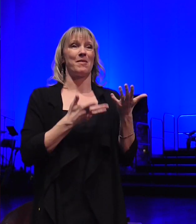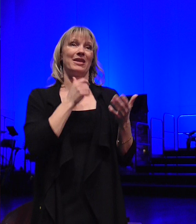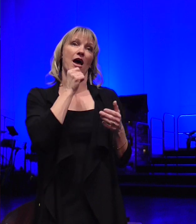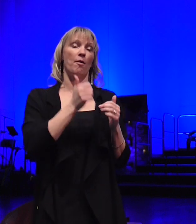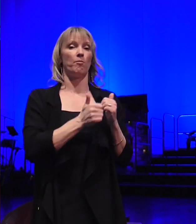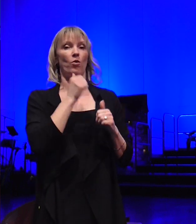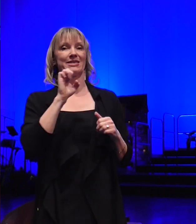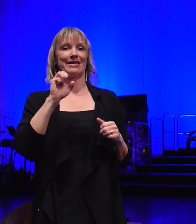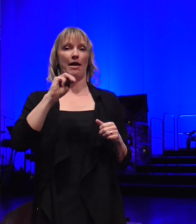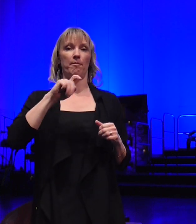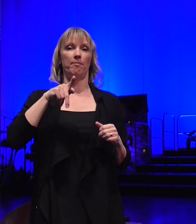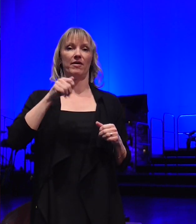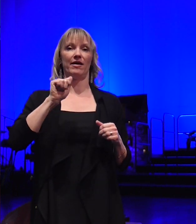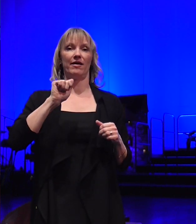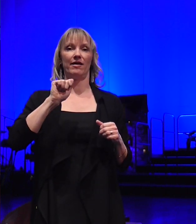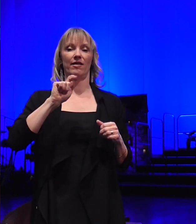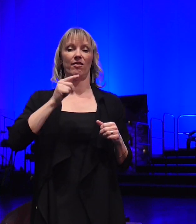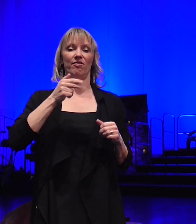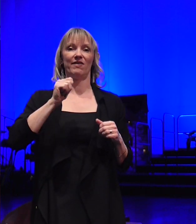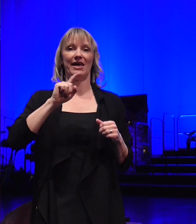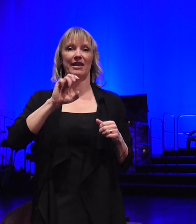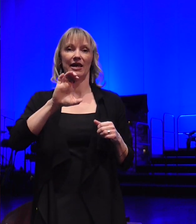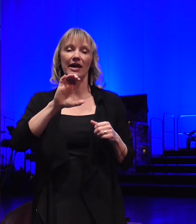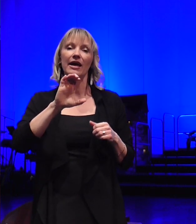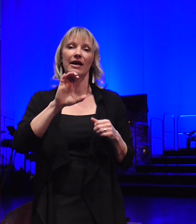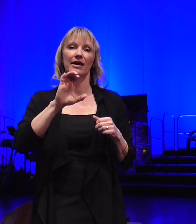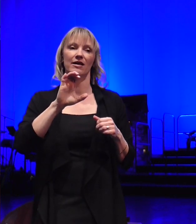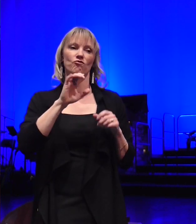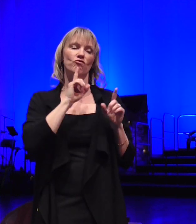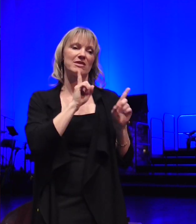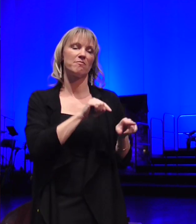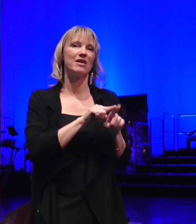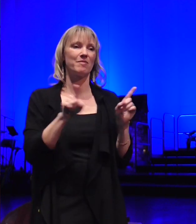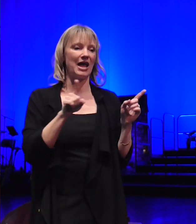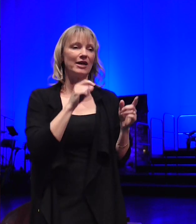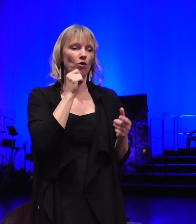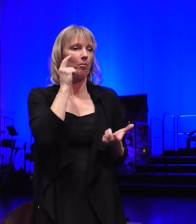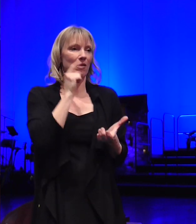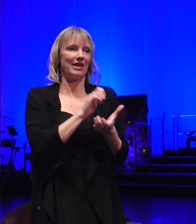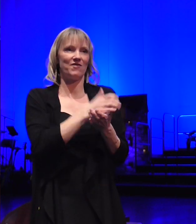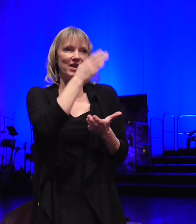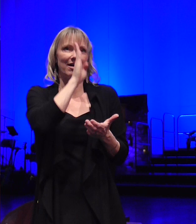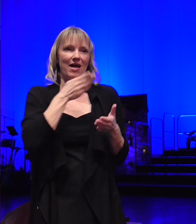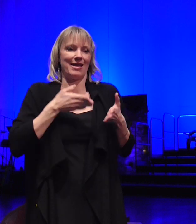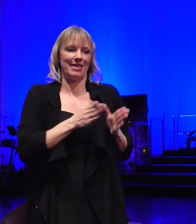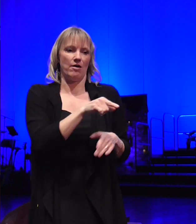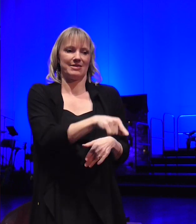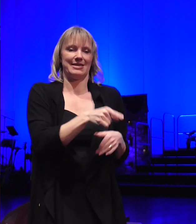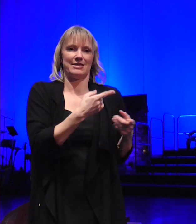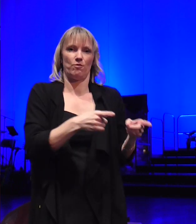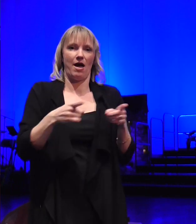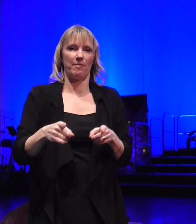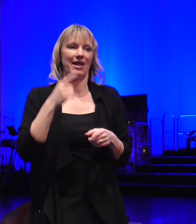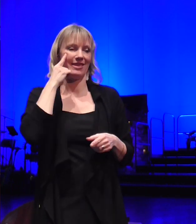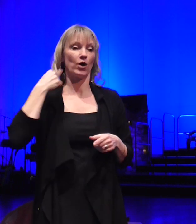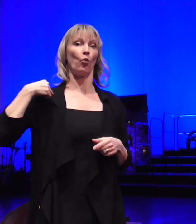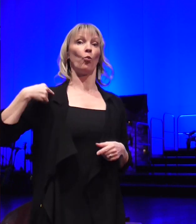response is, I don't believe in a God that lets things like that happen. I think we do those